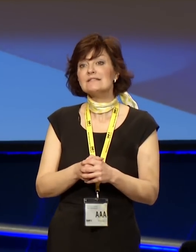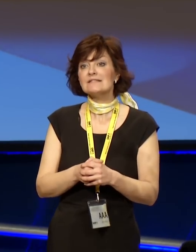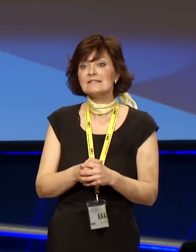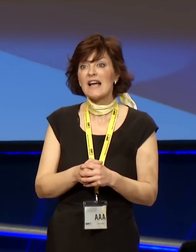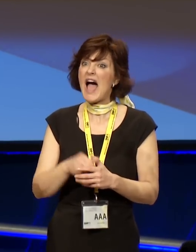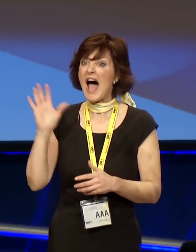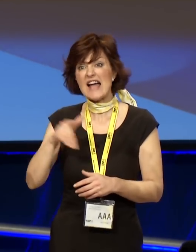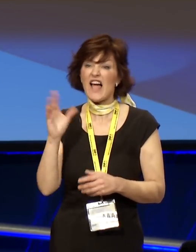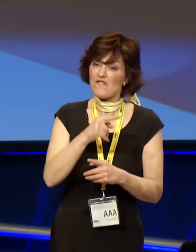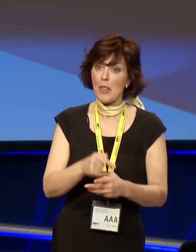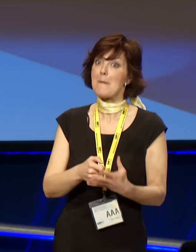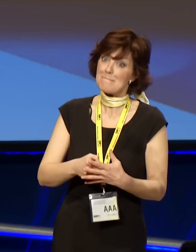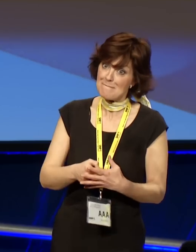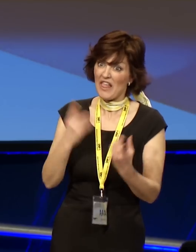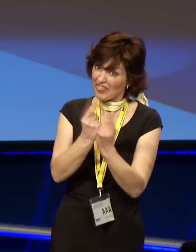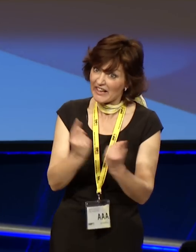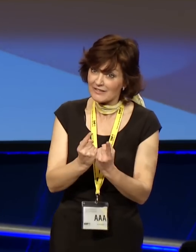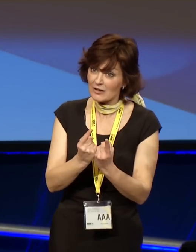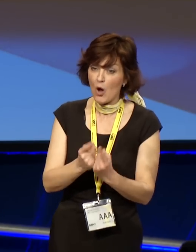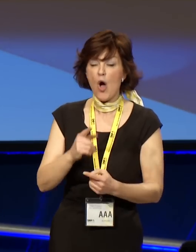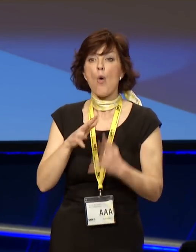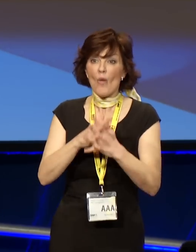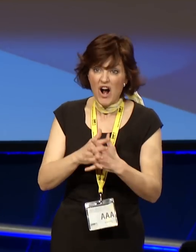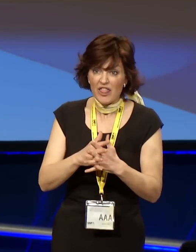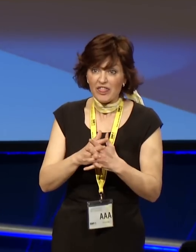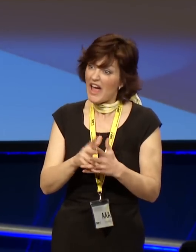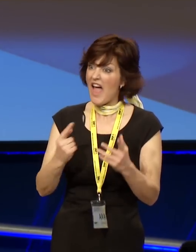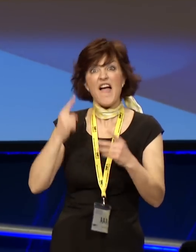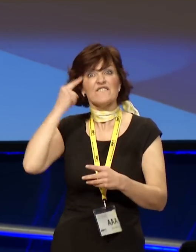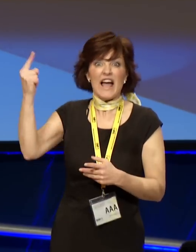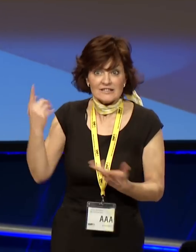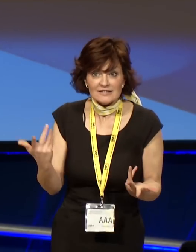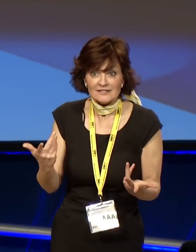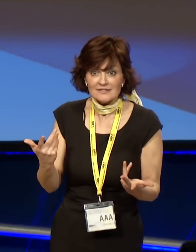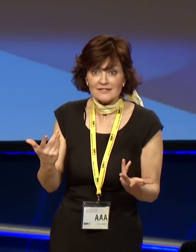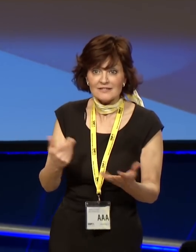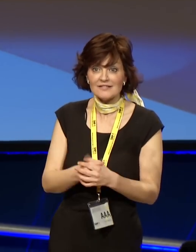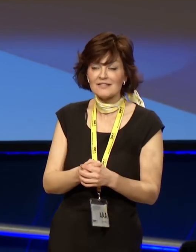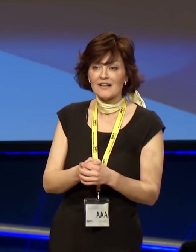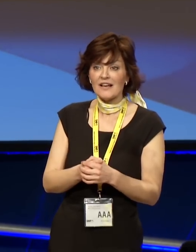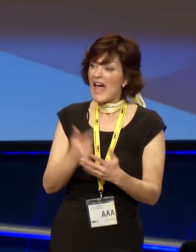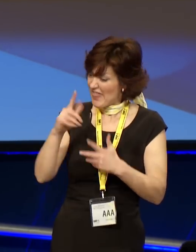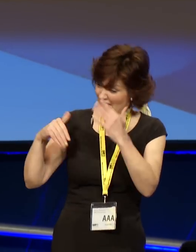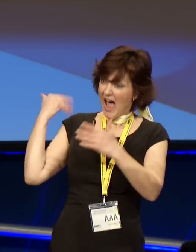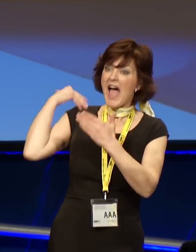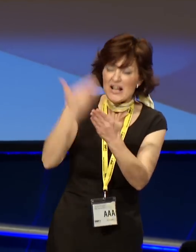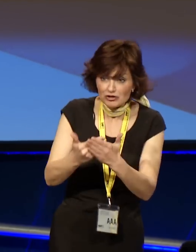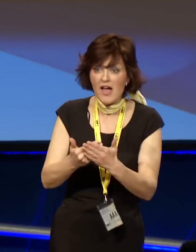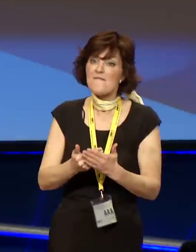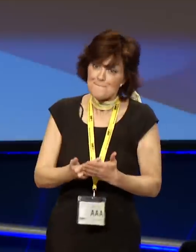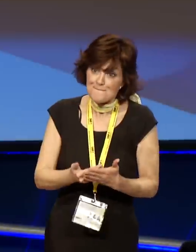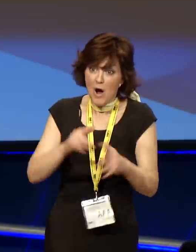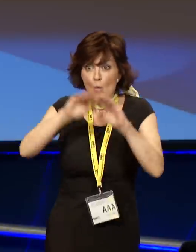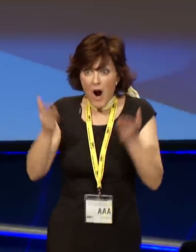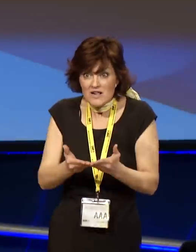and every other thing worth inventing in the history of the